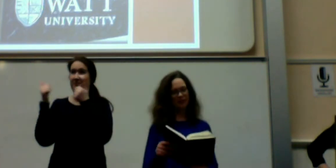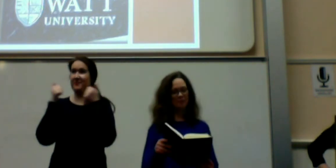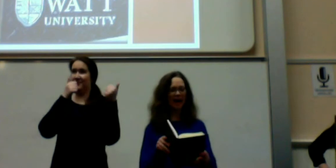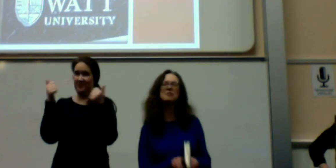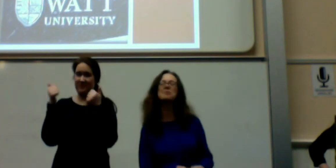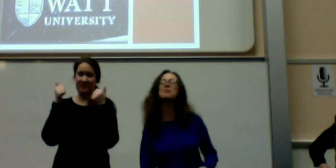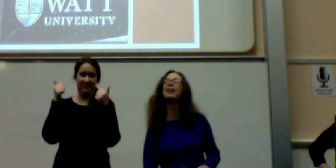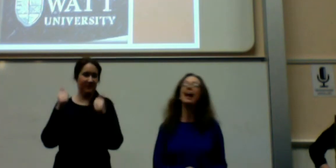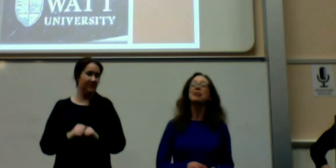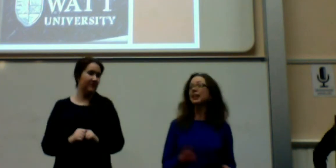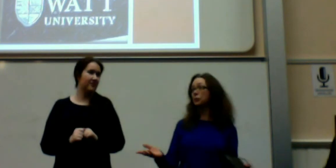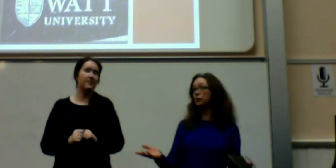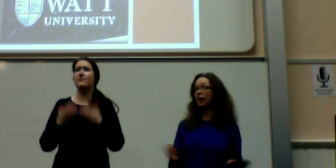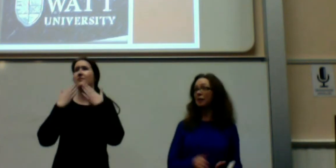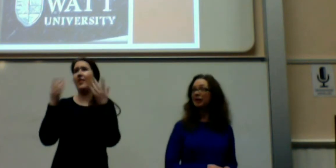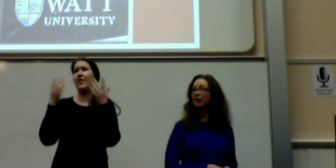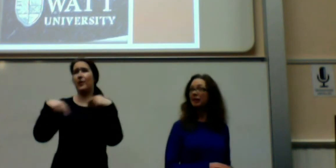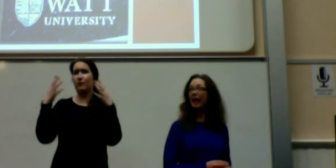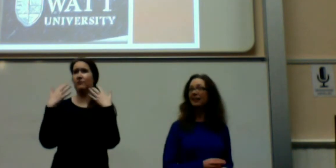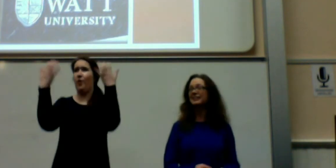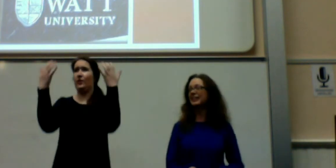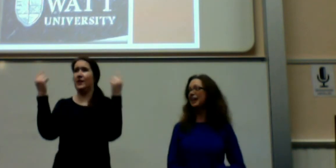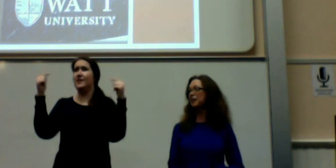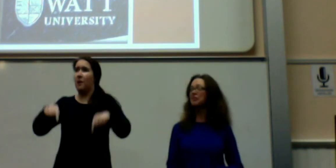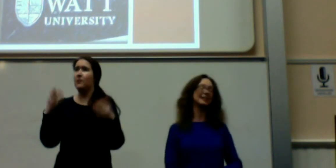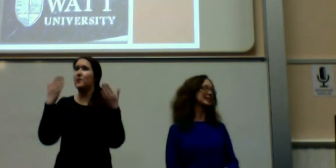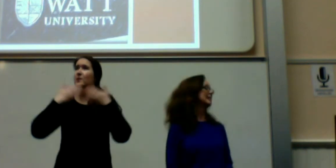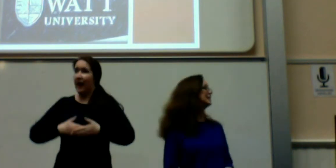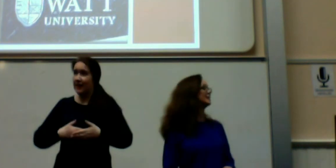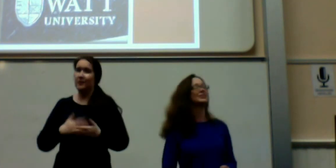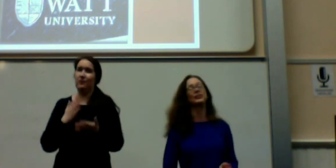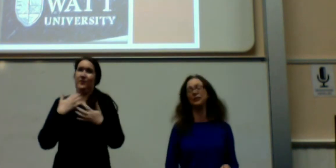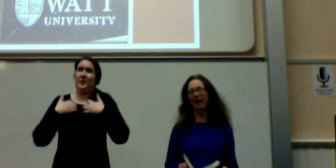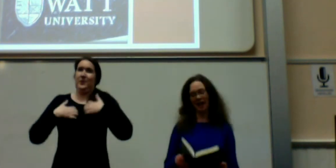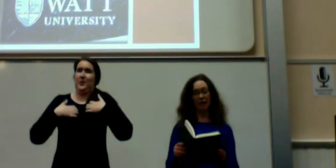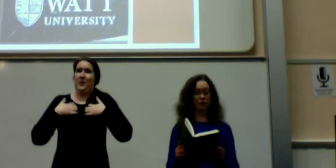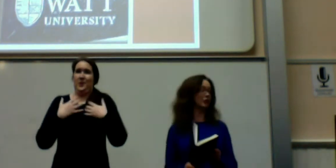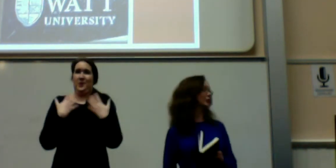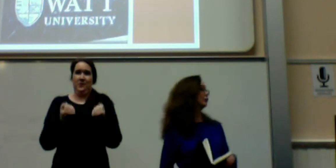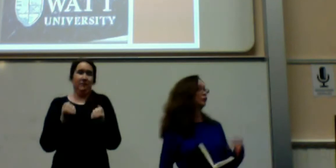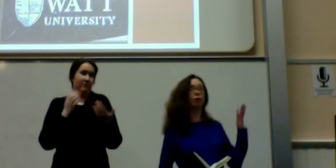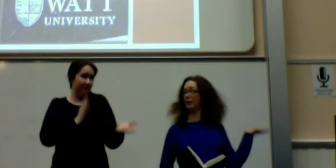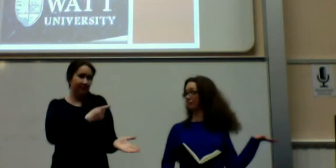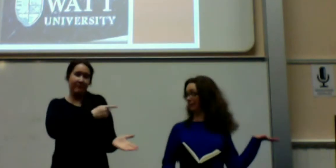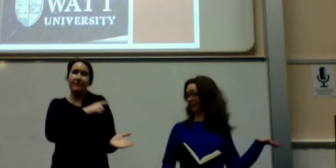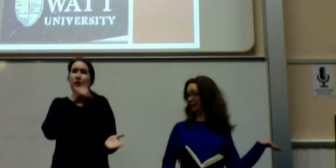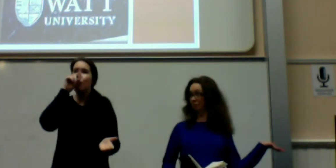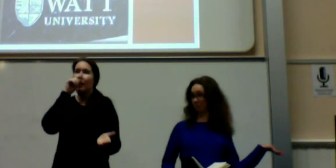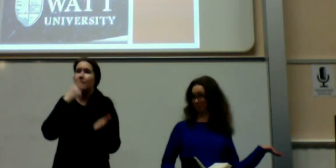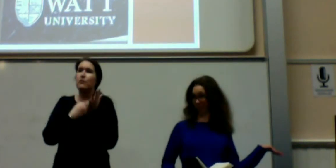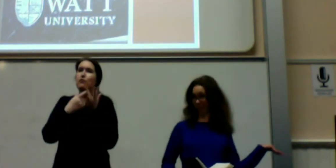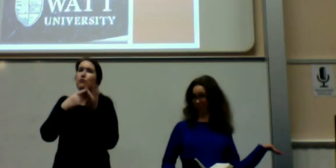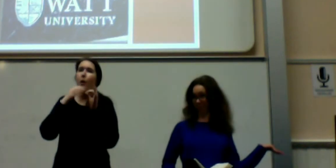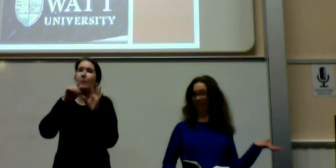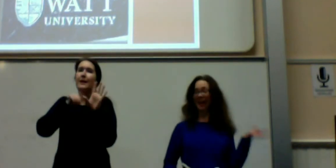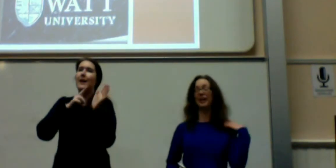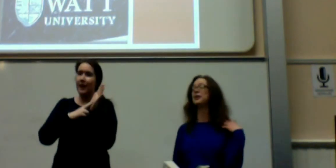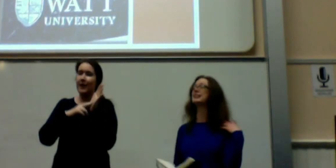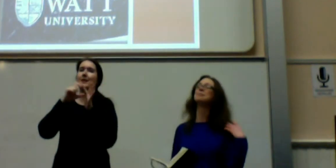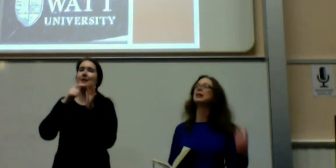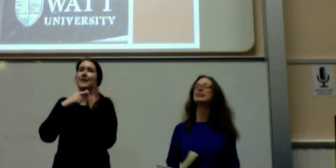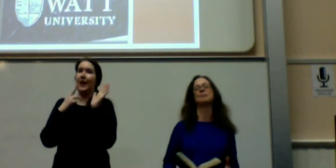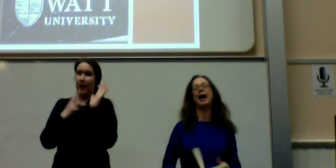So, thank you all for coming, and I'm very excited to introduce Robin Dean,